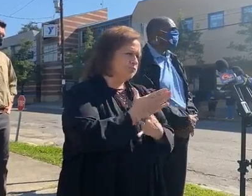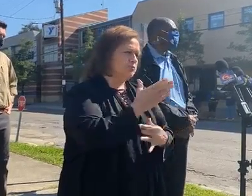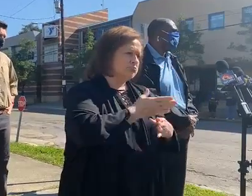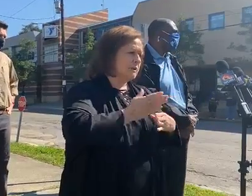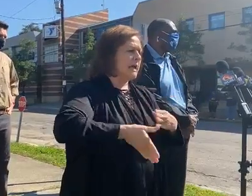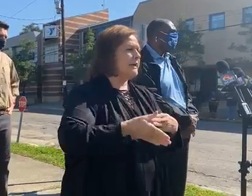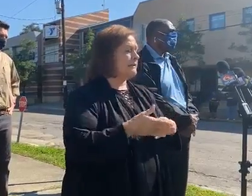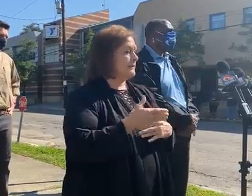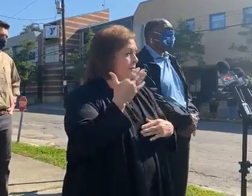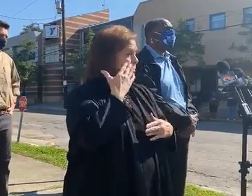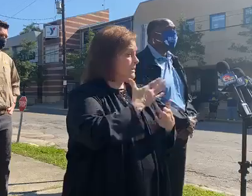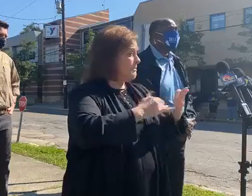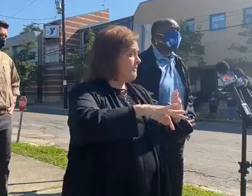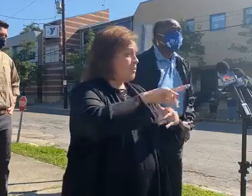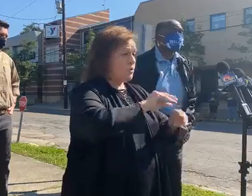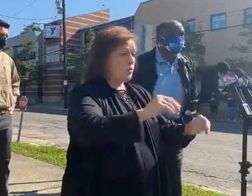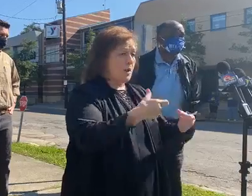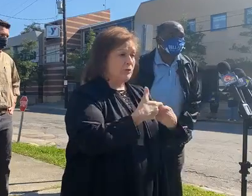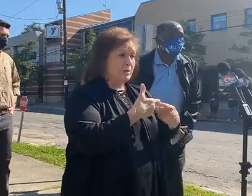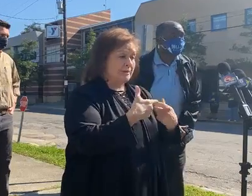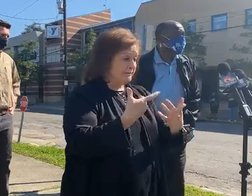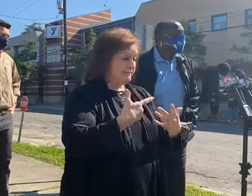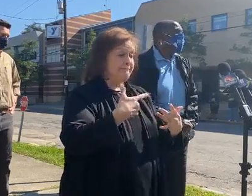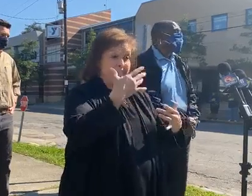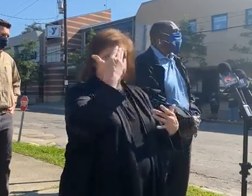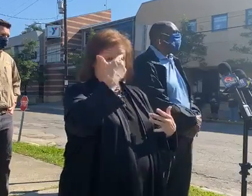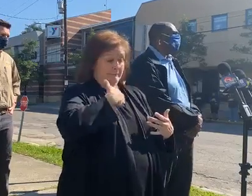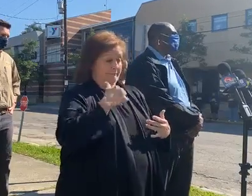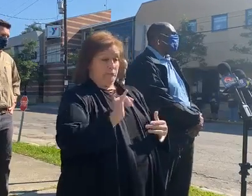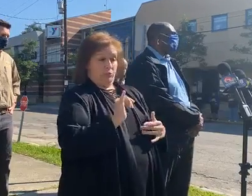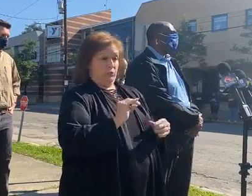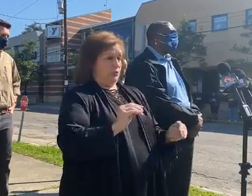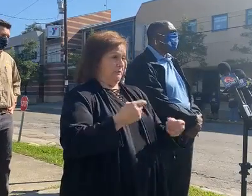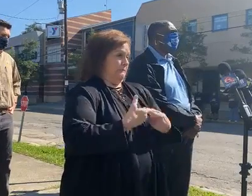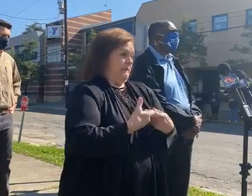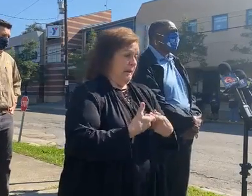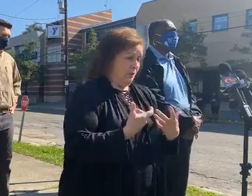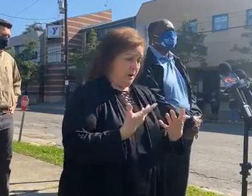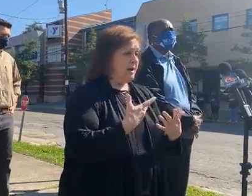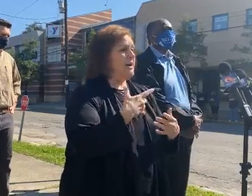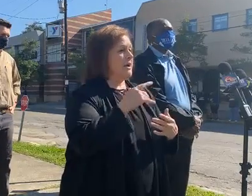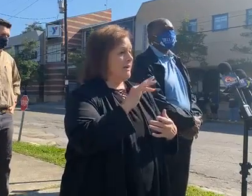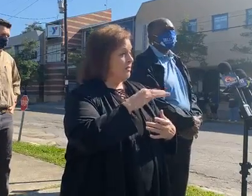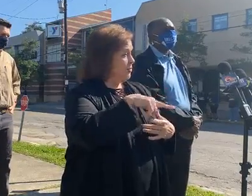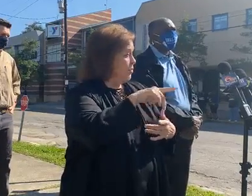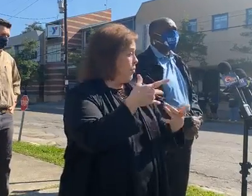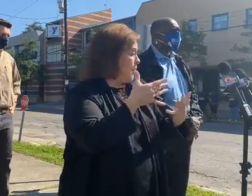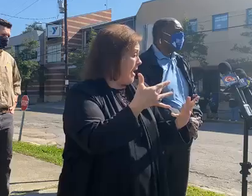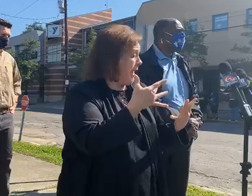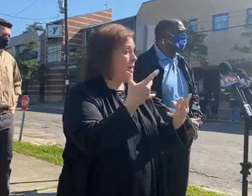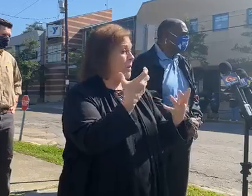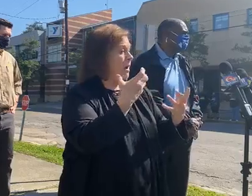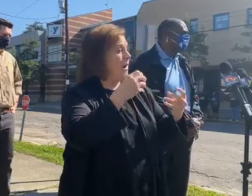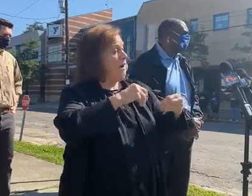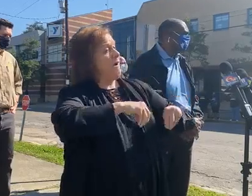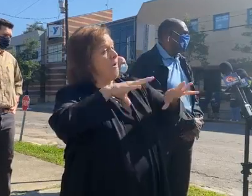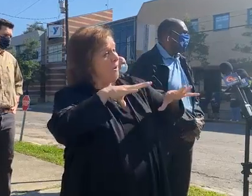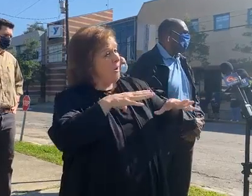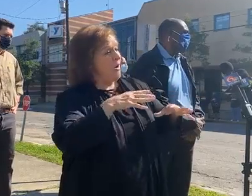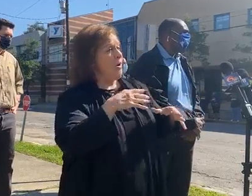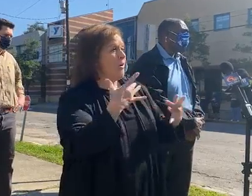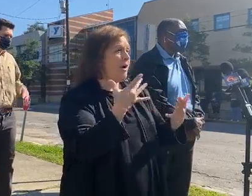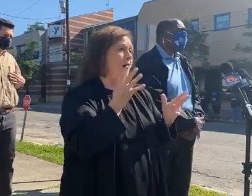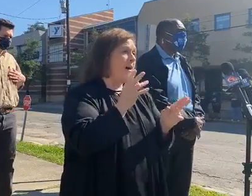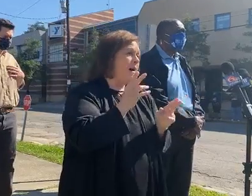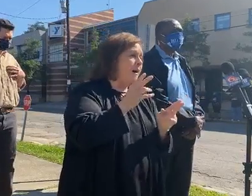folks who are still dark, by the way, I don't have power. So for all of you all who are still waiting for your lights to come on, they're working intentionally to get